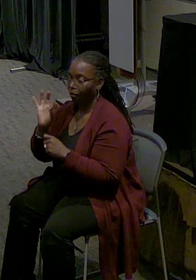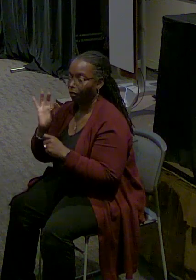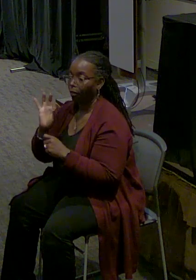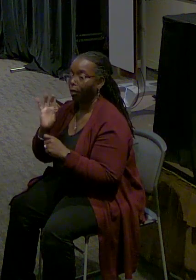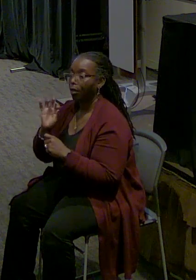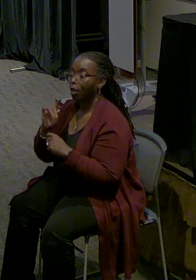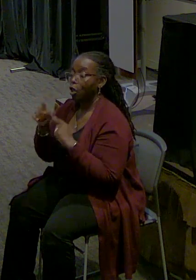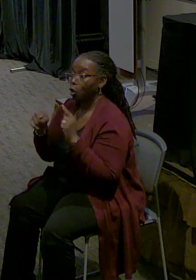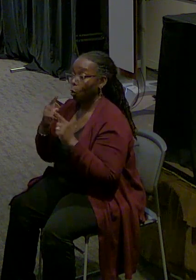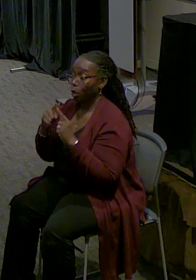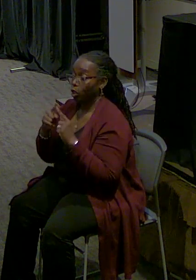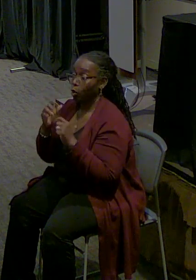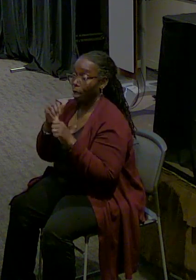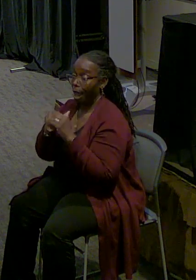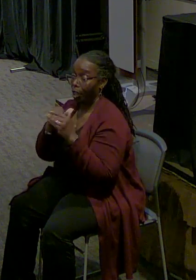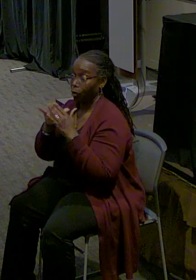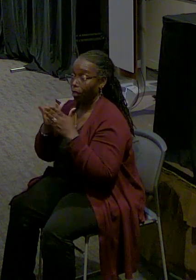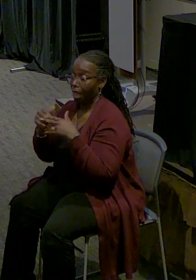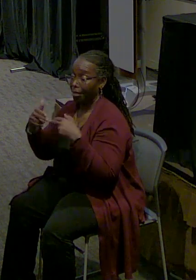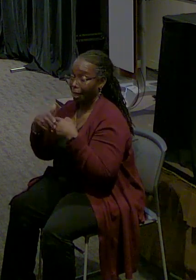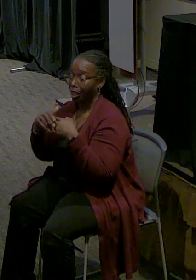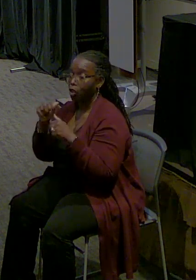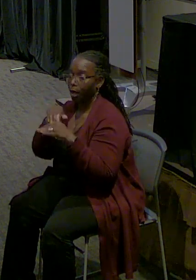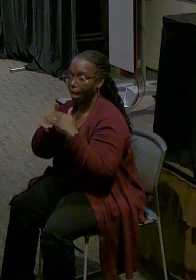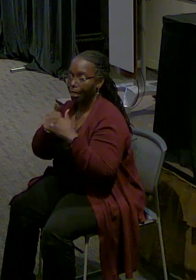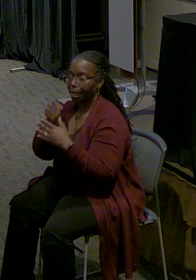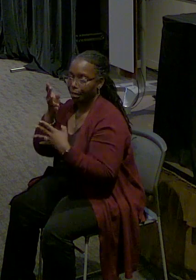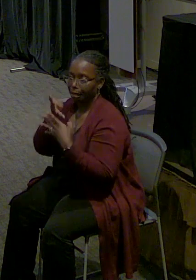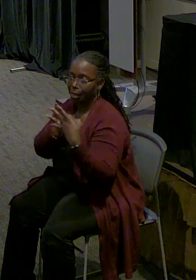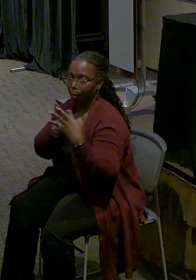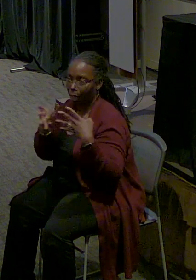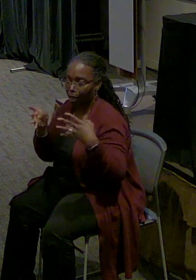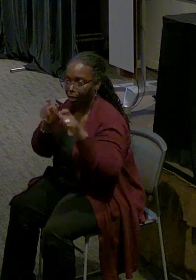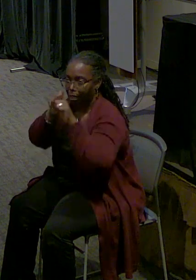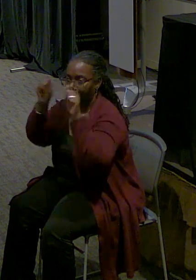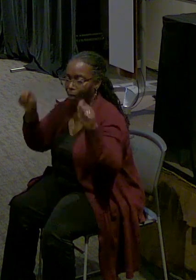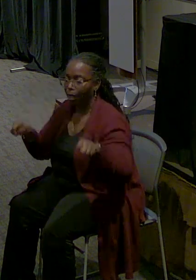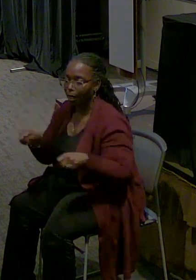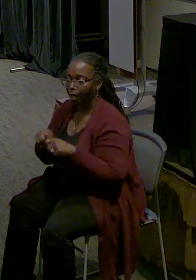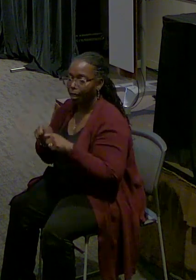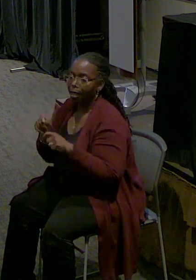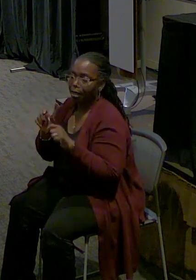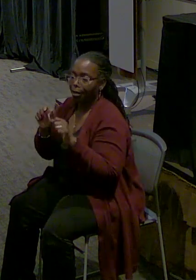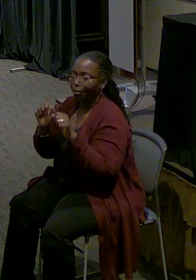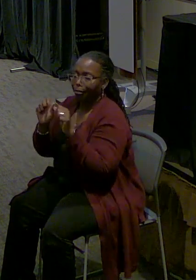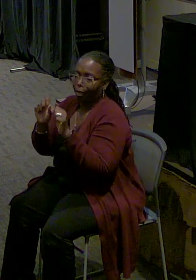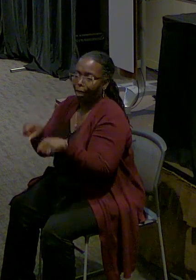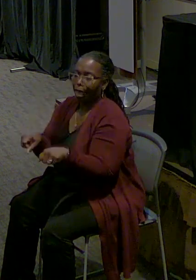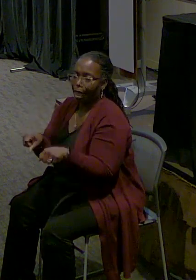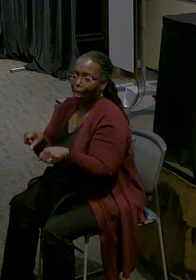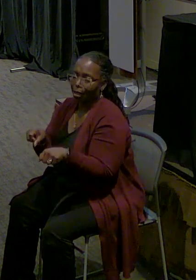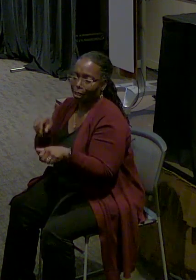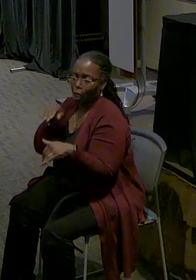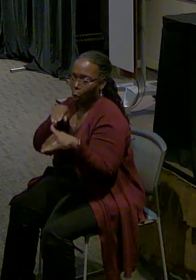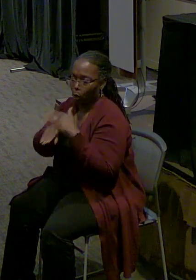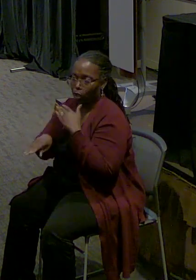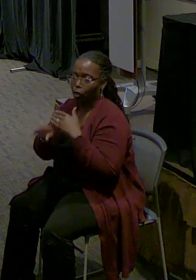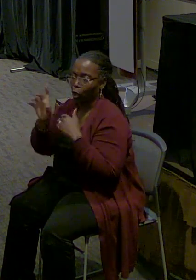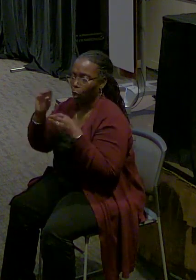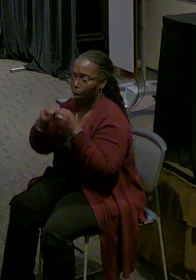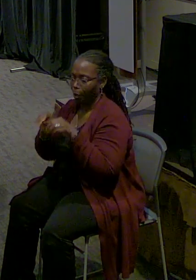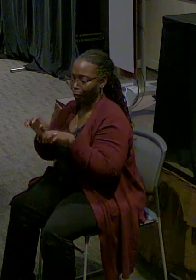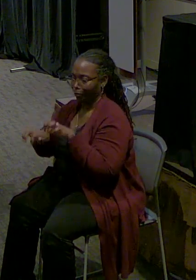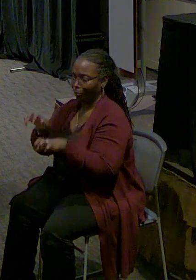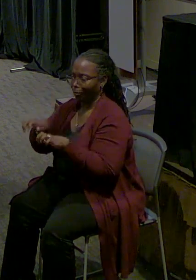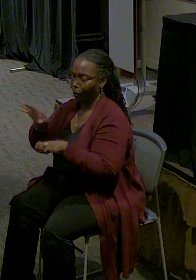you get access to the slides, you can access the template. And we just made that where they could just simply go in and enter their numbers for